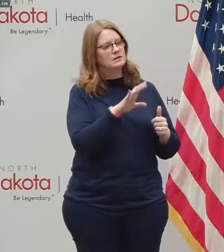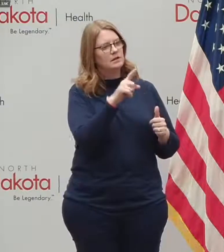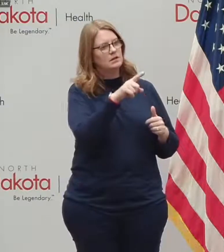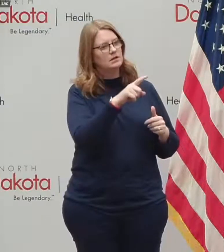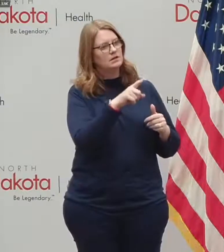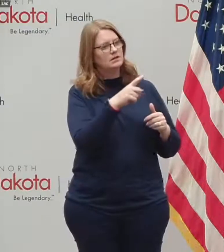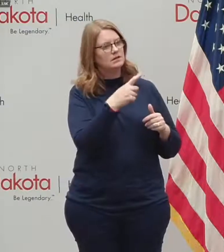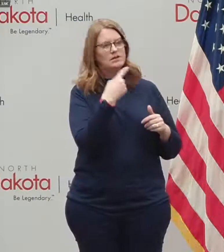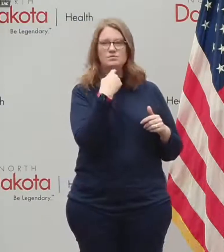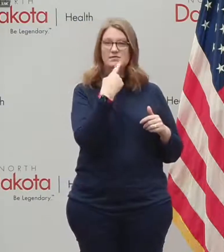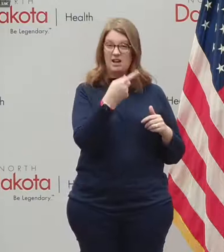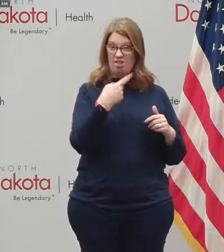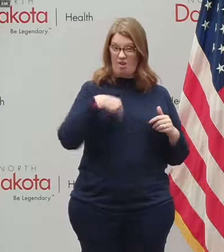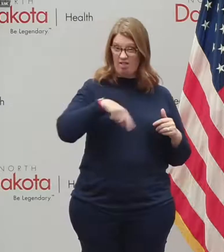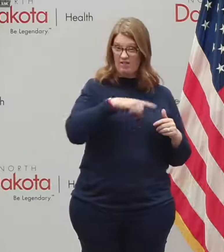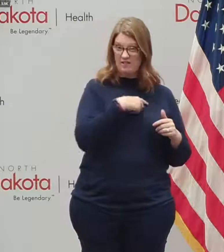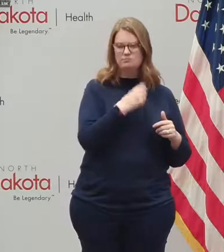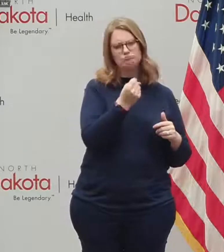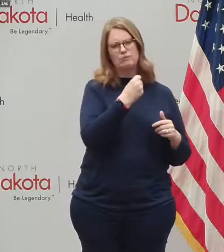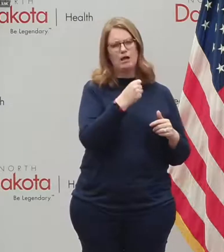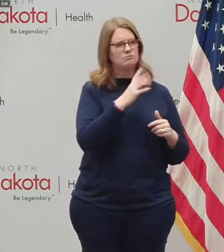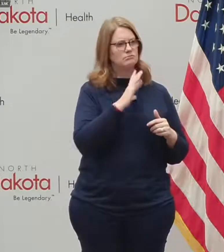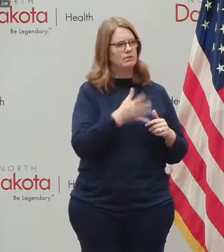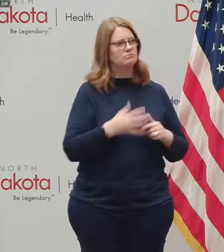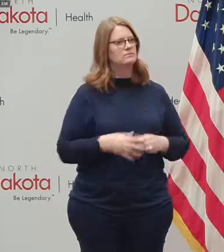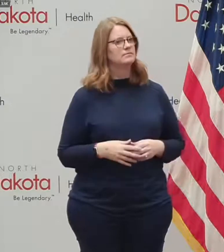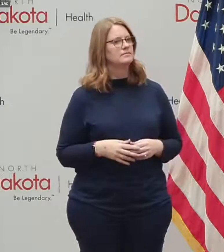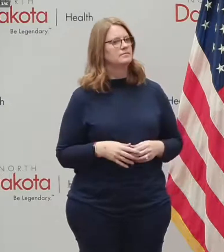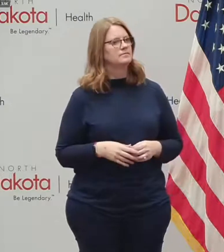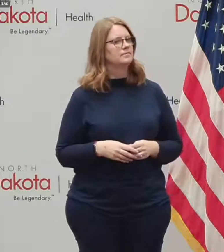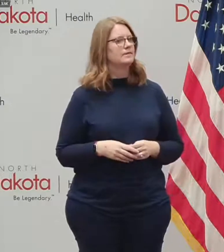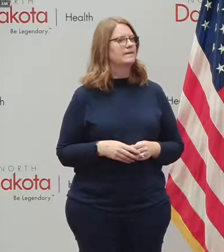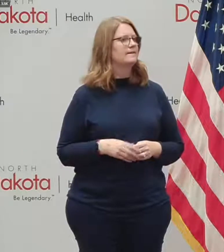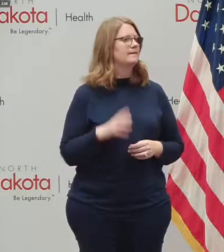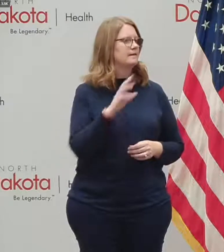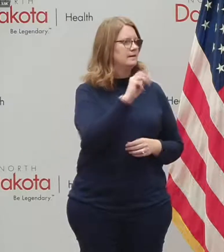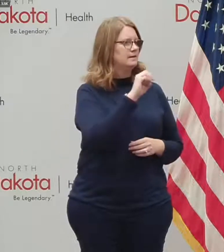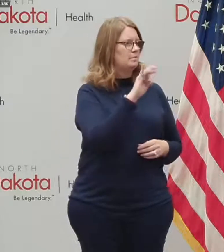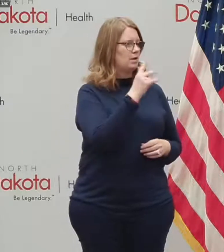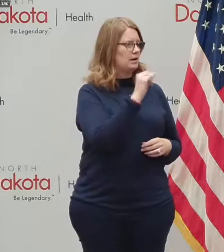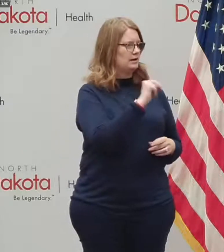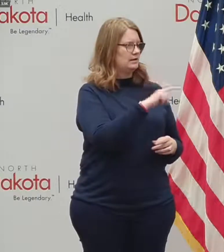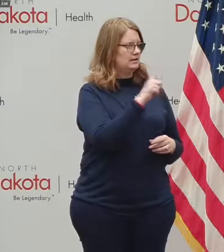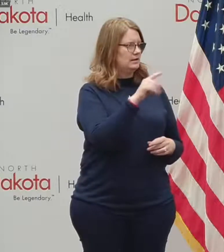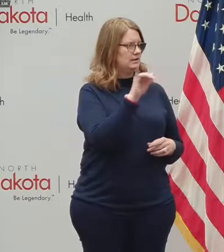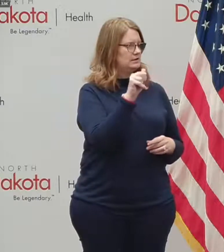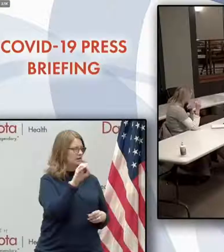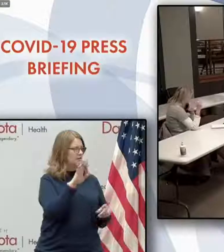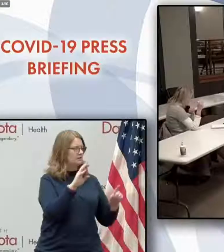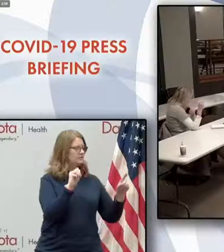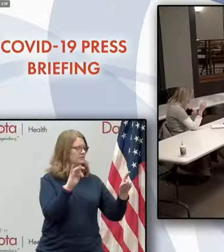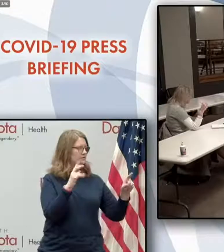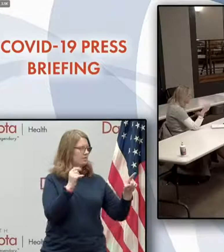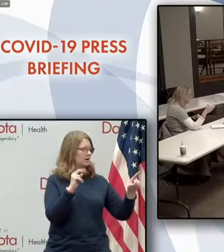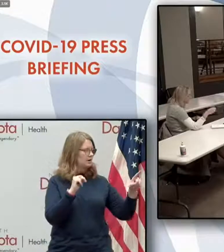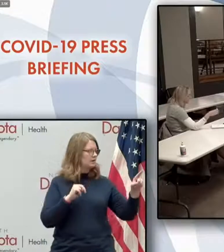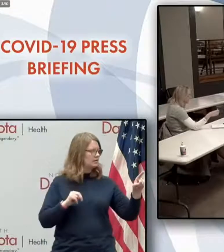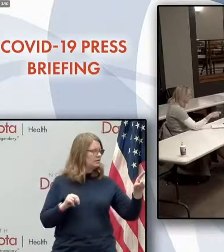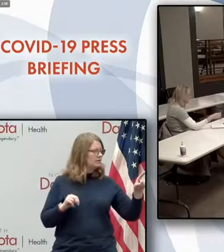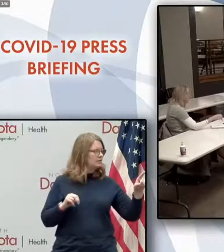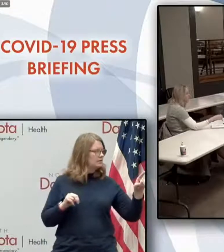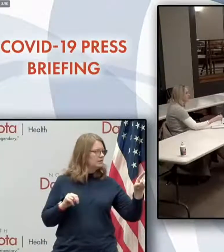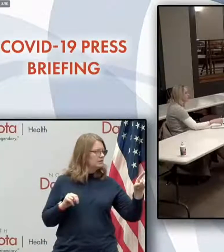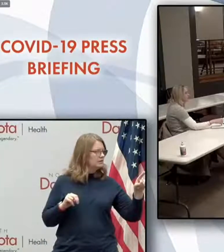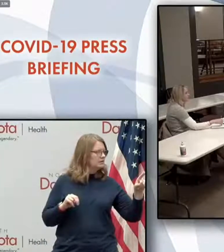Yeah, we can point all of you to that. Yep, you bet. I'm going to go Morgan and then Jacob. So my question is in regards to